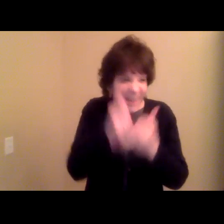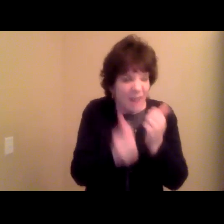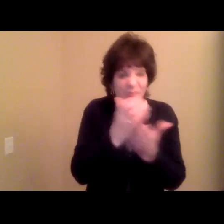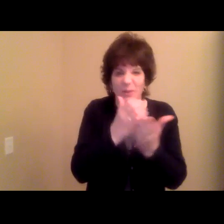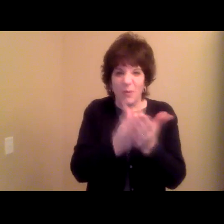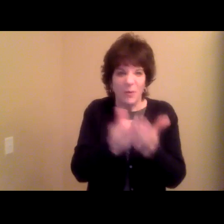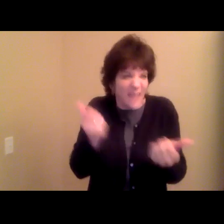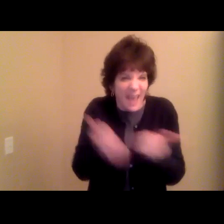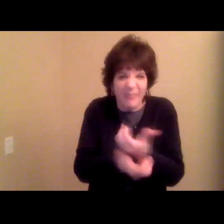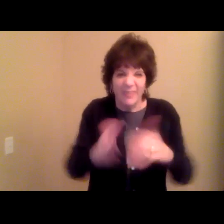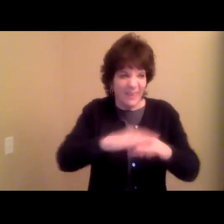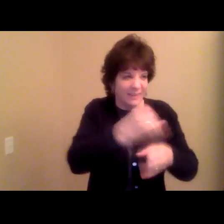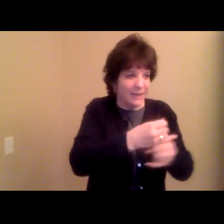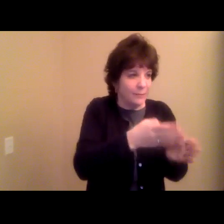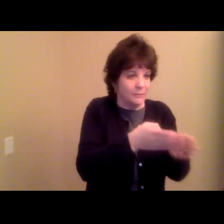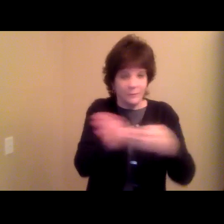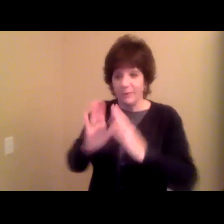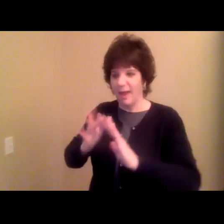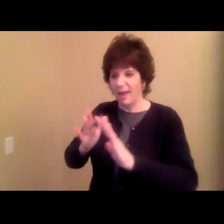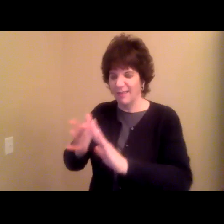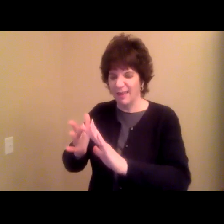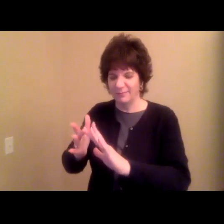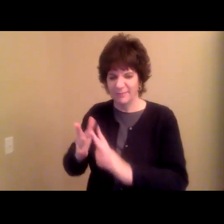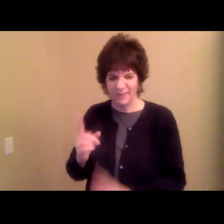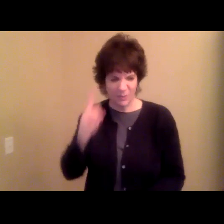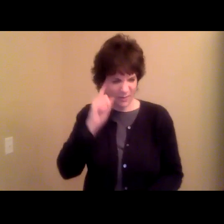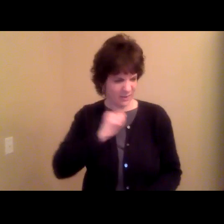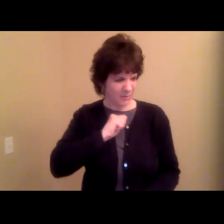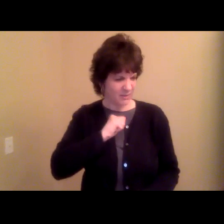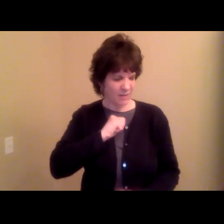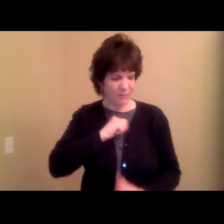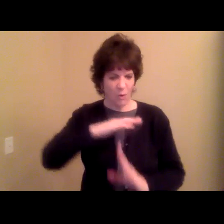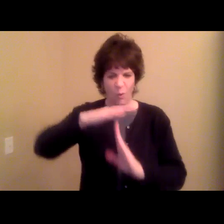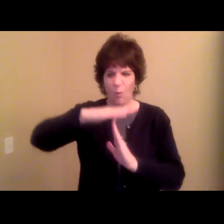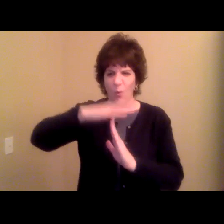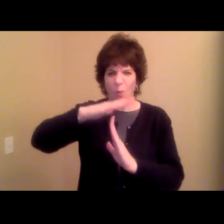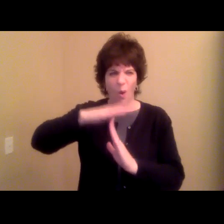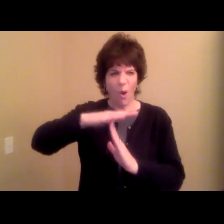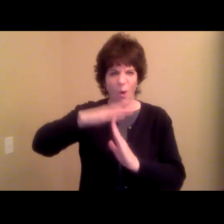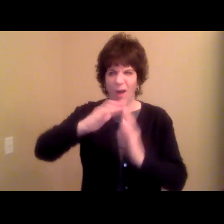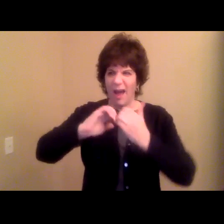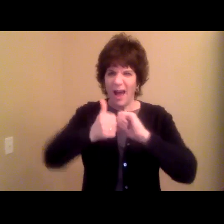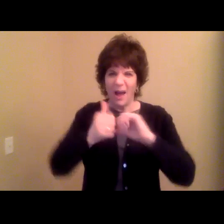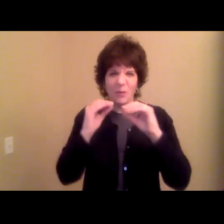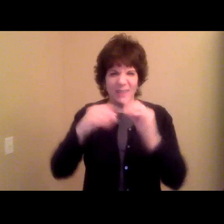went online. Well, I thought to myself, wait a minute, how am I going to get dance